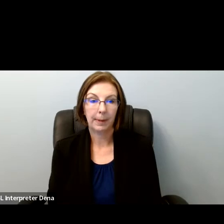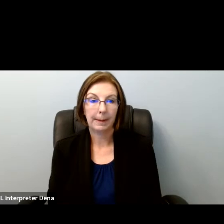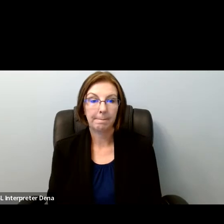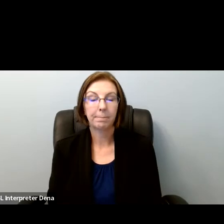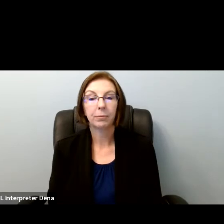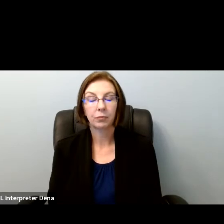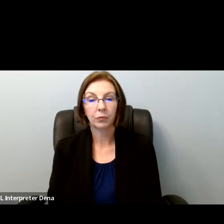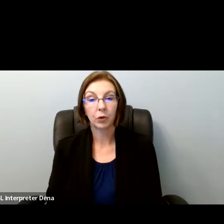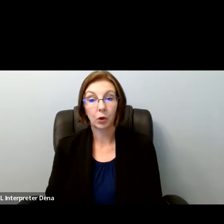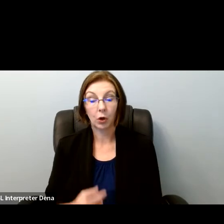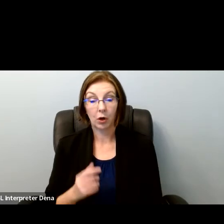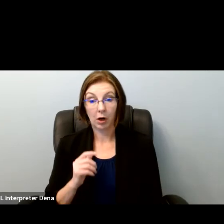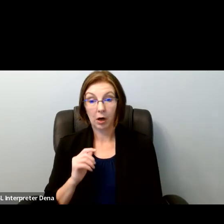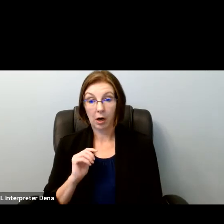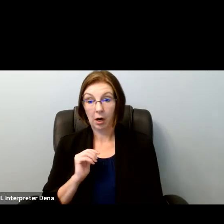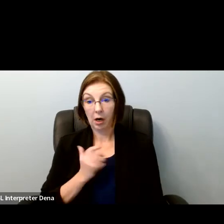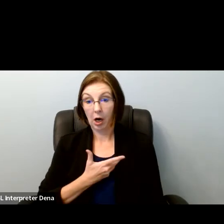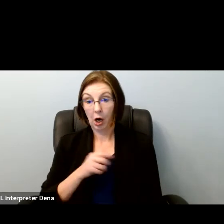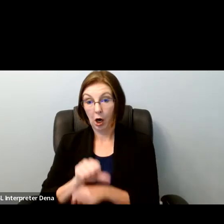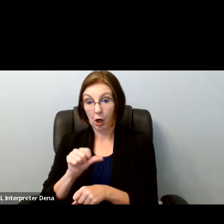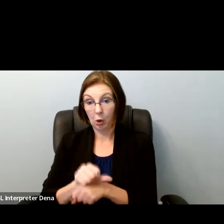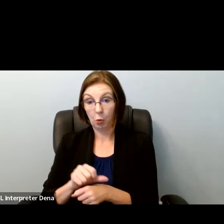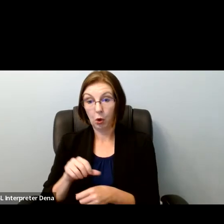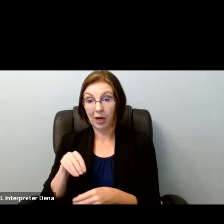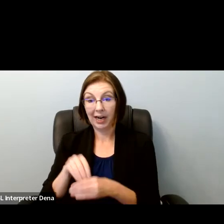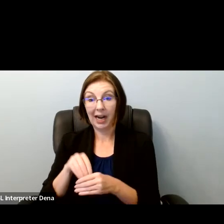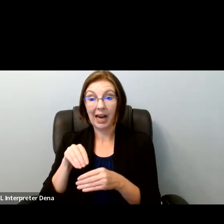One of the work that we do at the Access Board